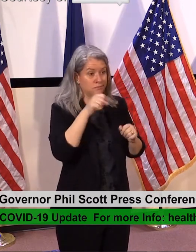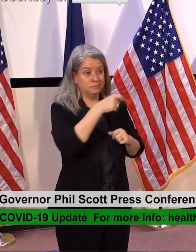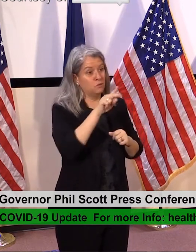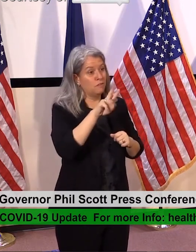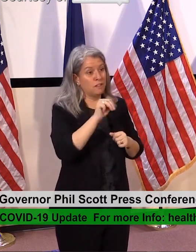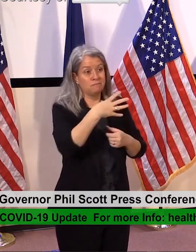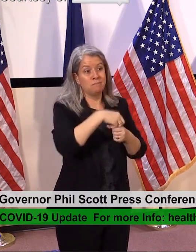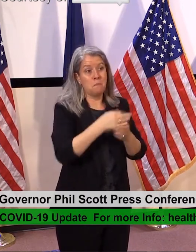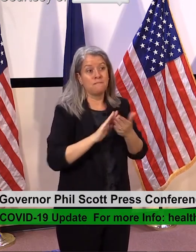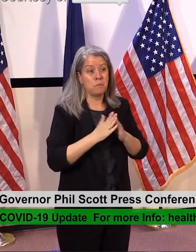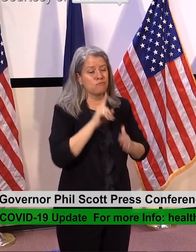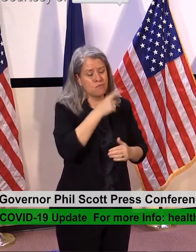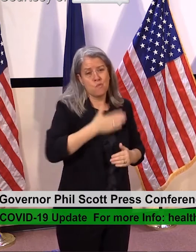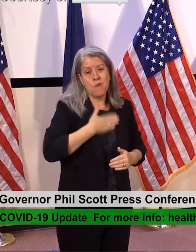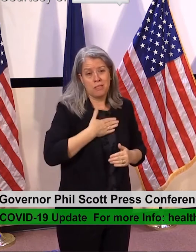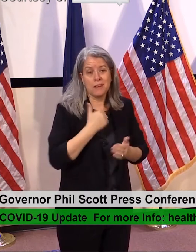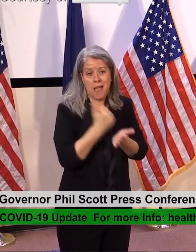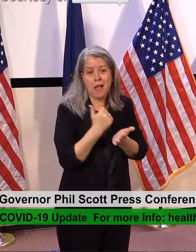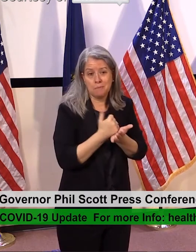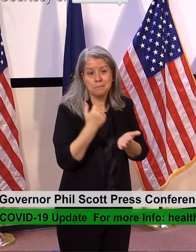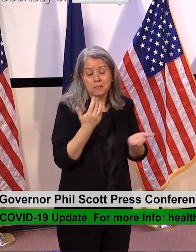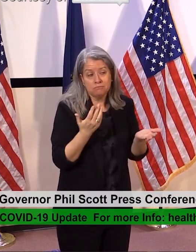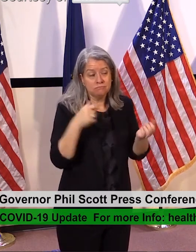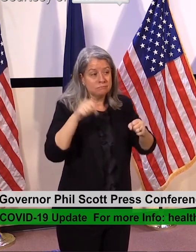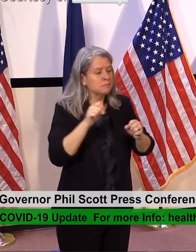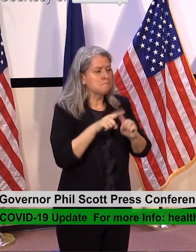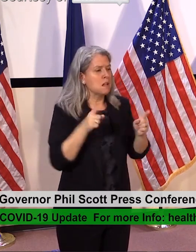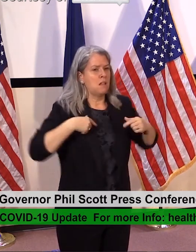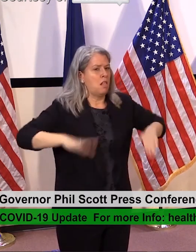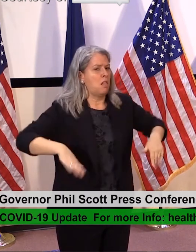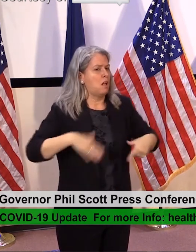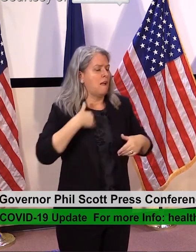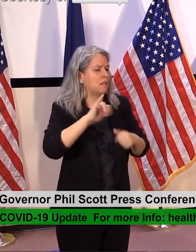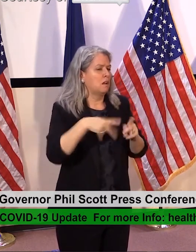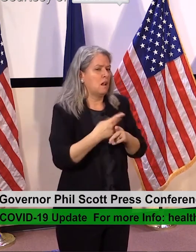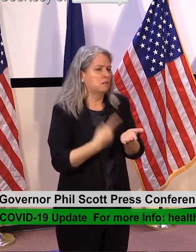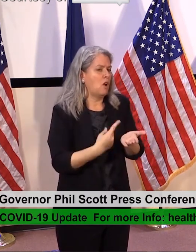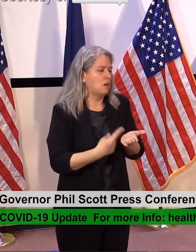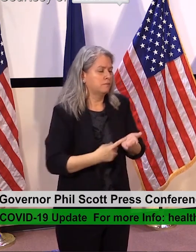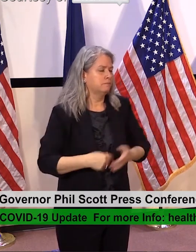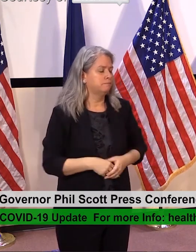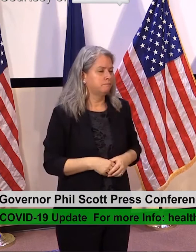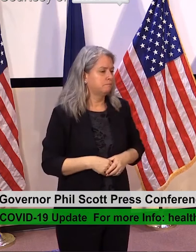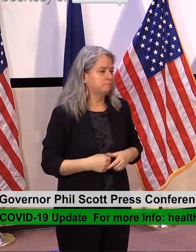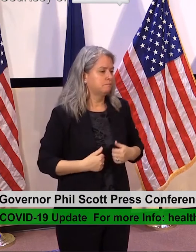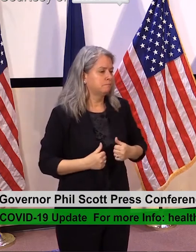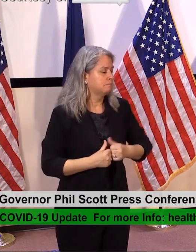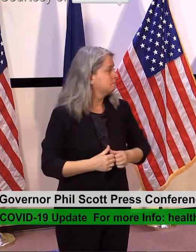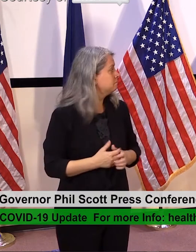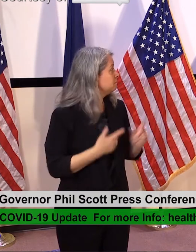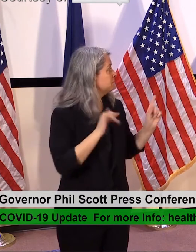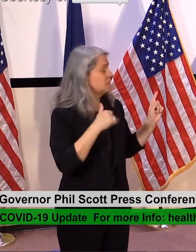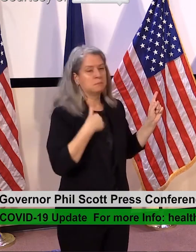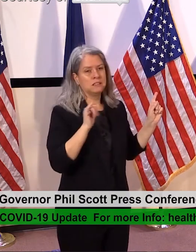a part of the community, and I'm sure that they'd be willing to help in any way they possibly can, but I'm not aware of any of those conversations. Dr. Levine, are you? Not even. Greg